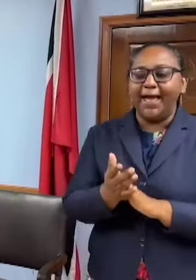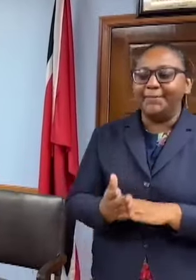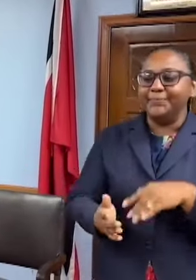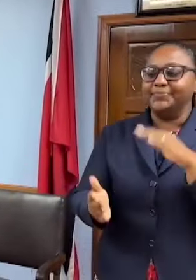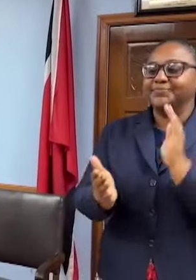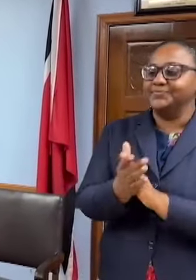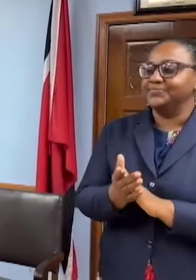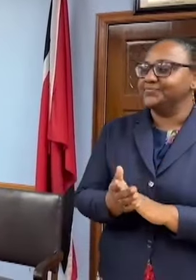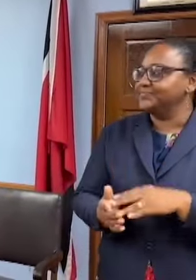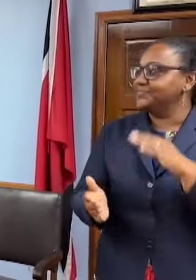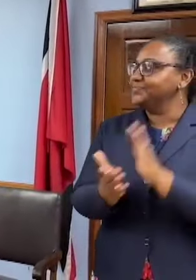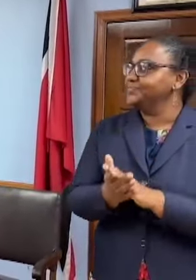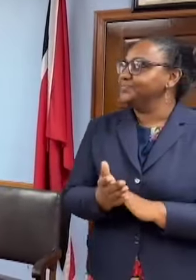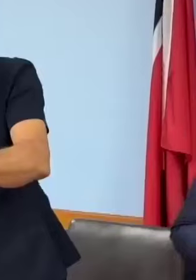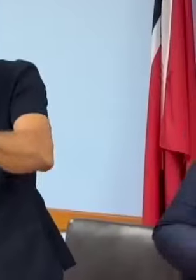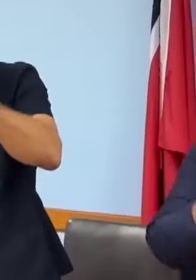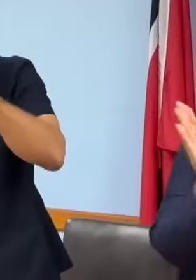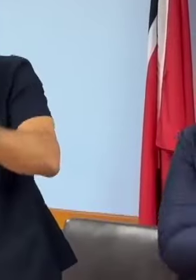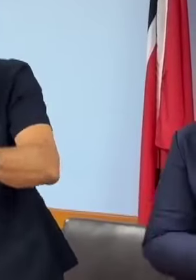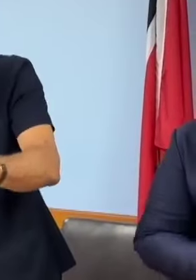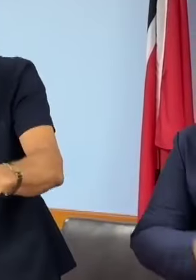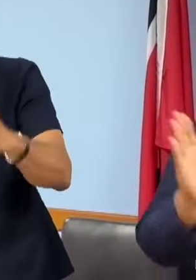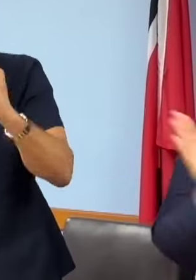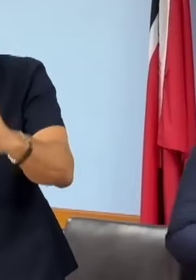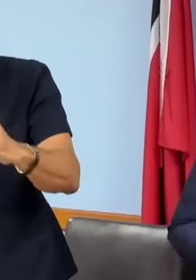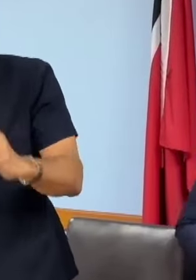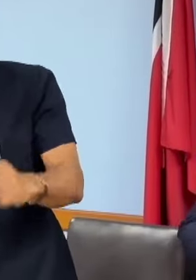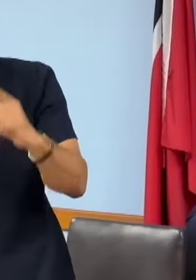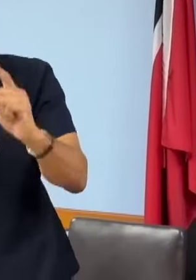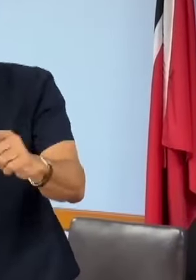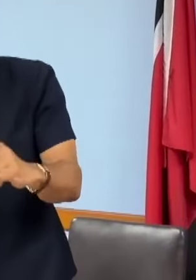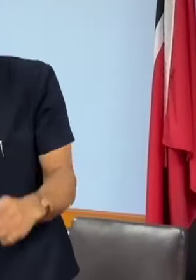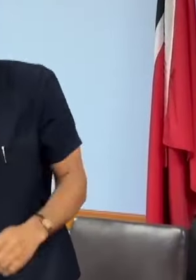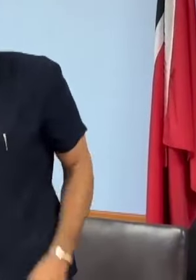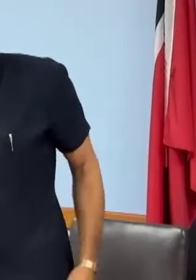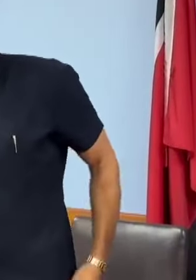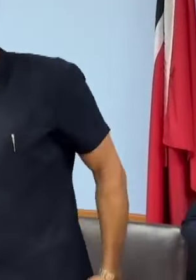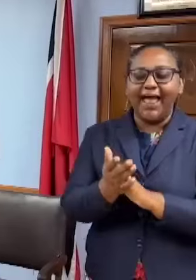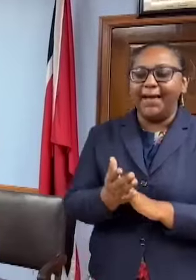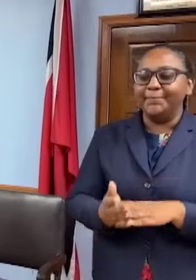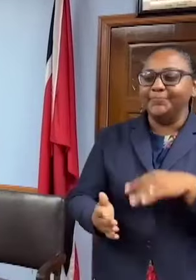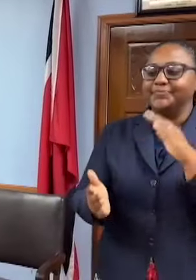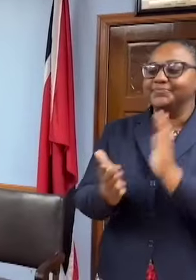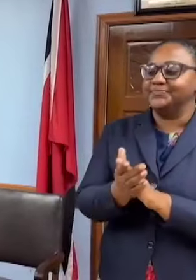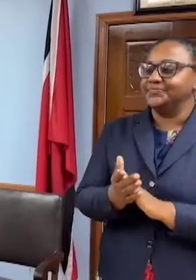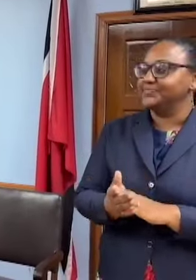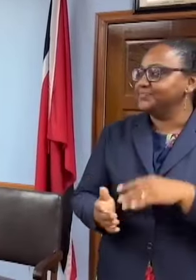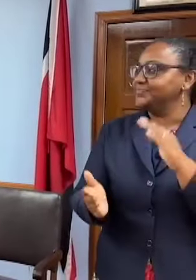O.W.T.U. President-General Tain Calypso-Union Ansel Rojie.